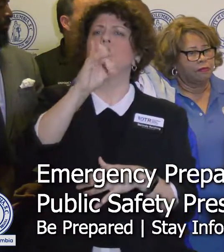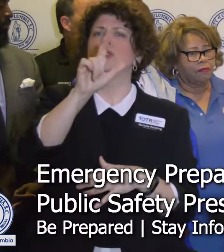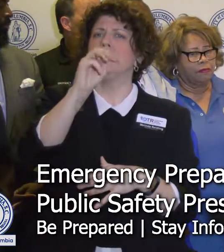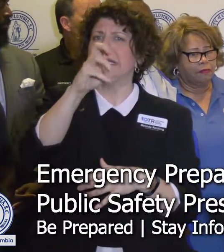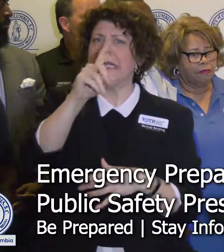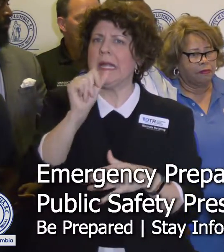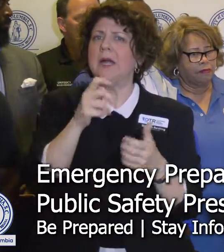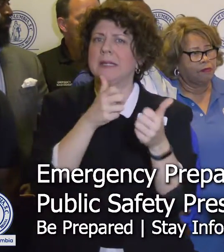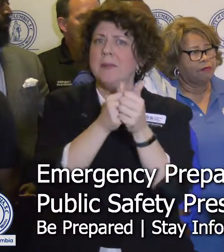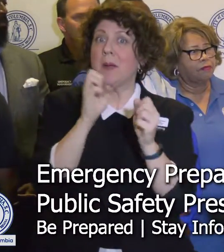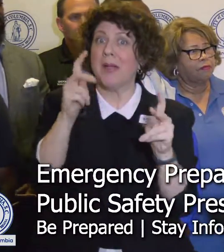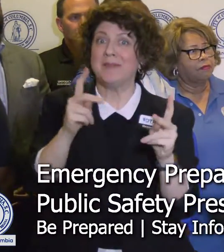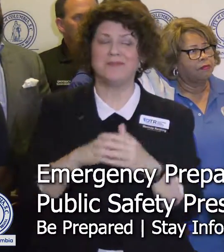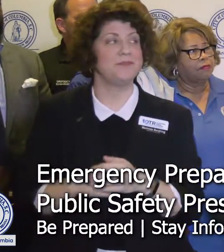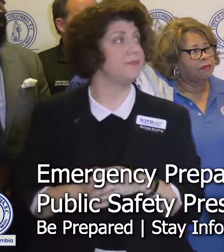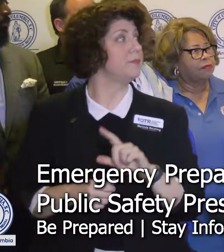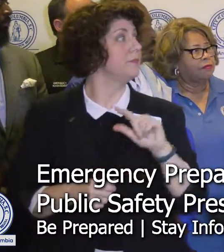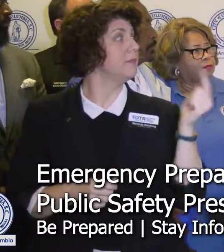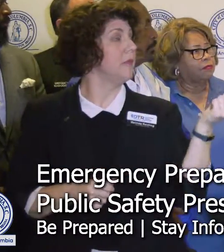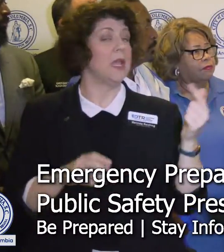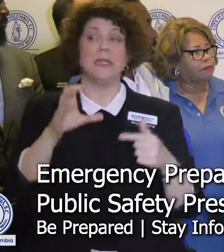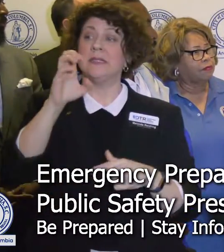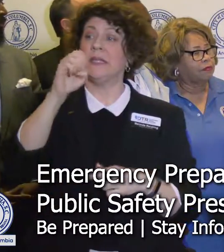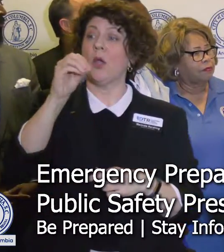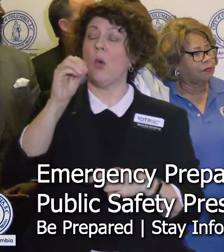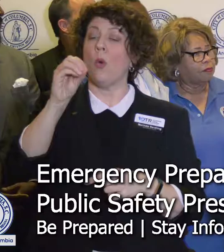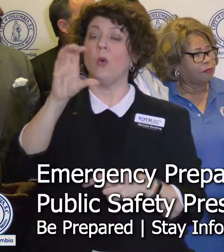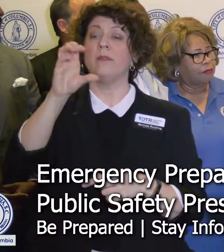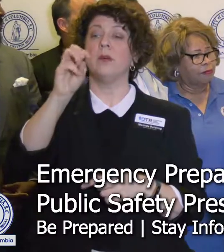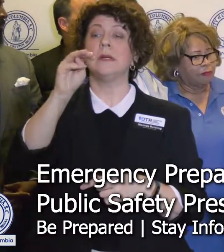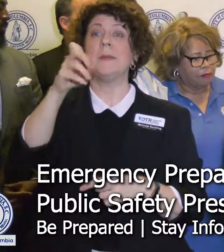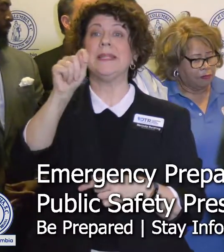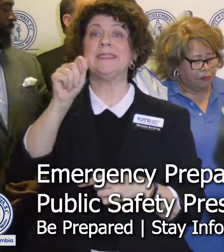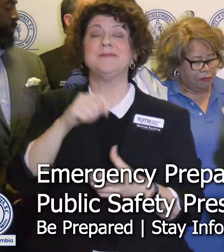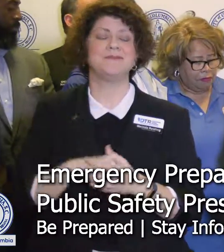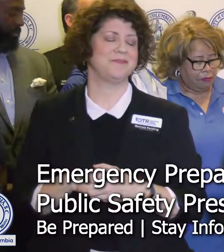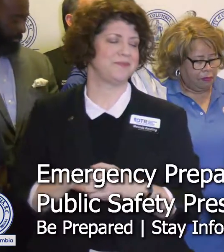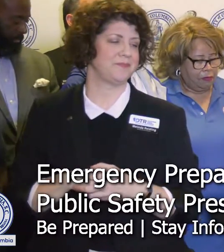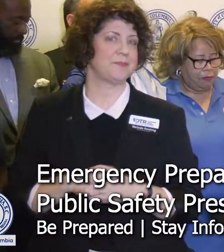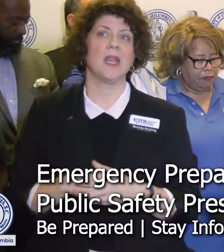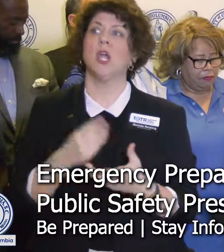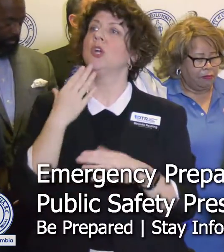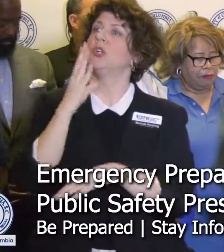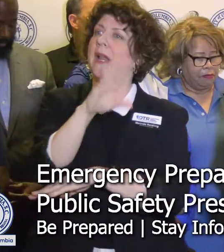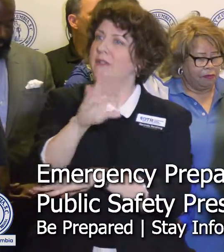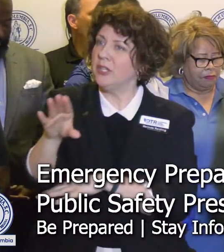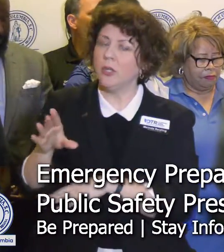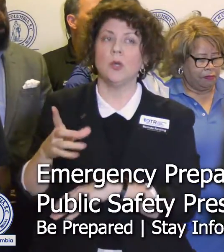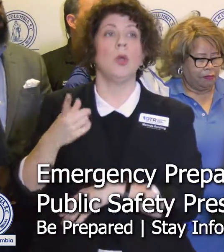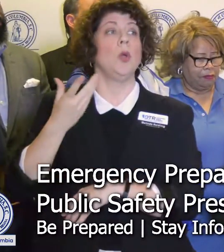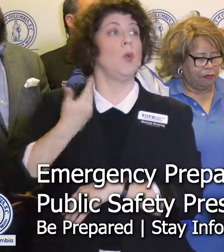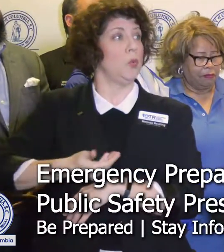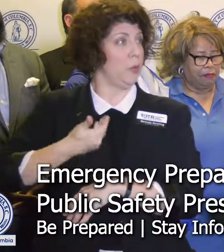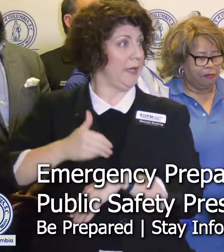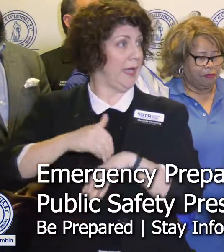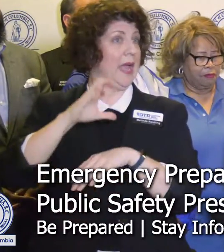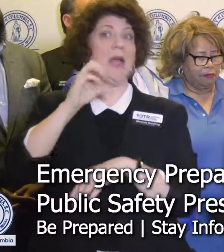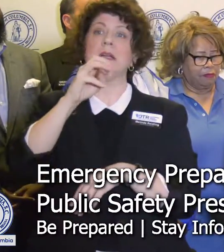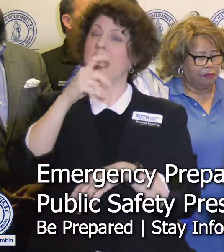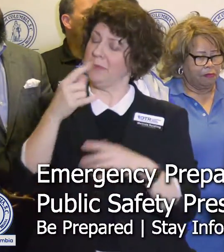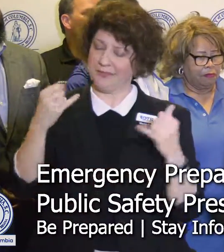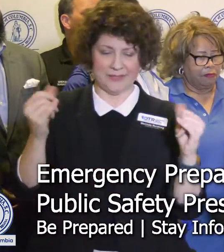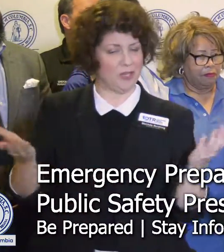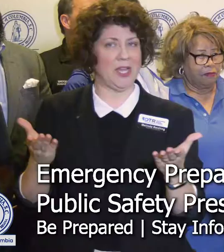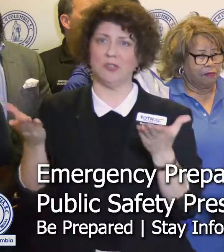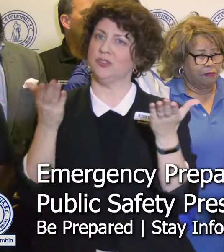Thank you. John Ando, CEO of the Comet. Good Good afternoon. We at the Comet, we're still here to